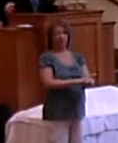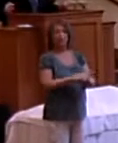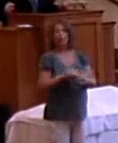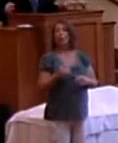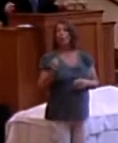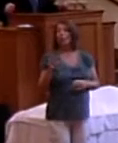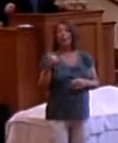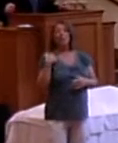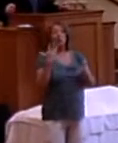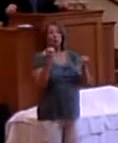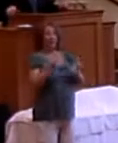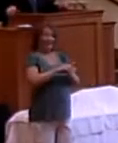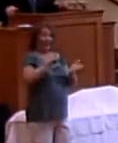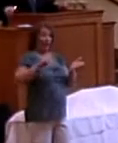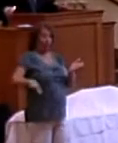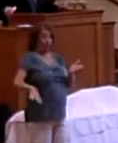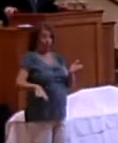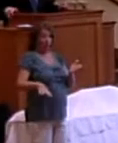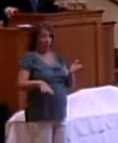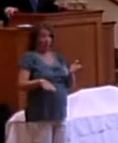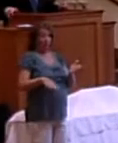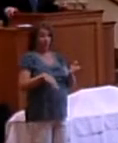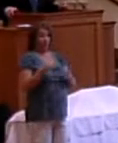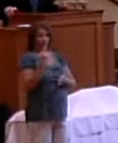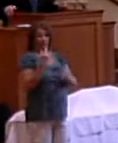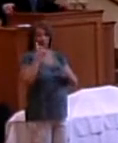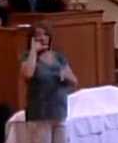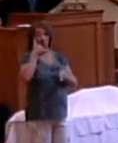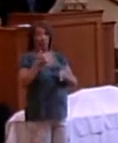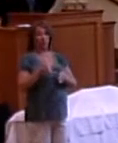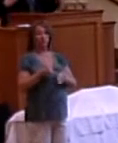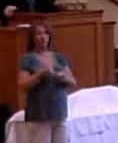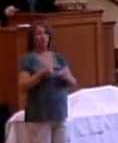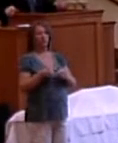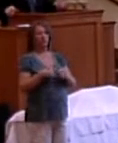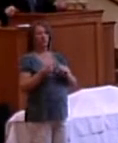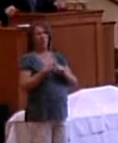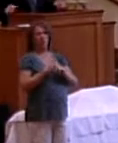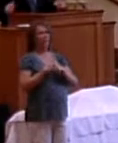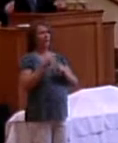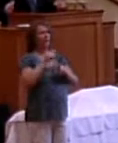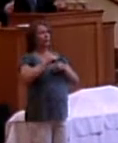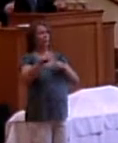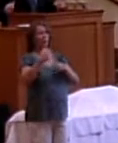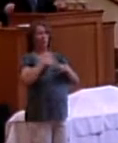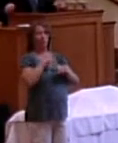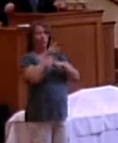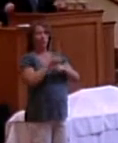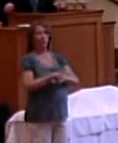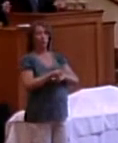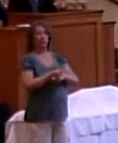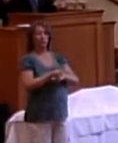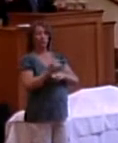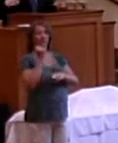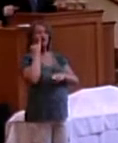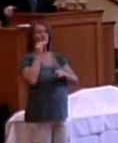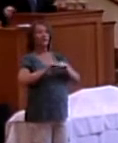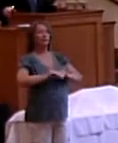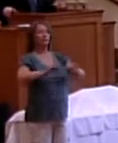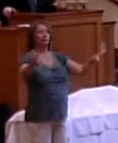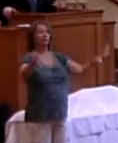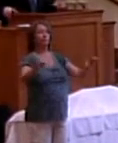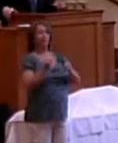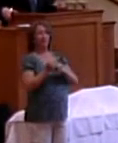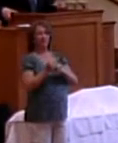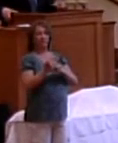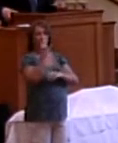you'd like to be taken off the one call now, which is the automatic call deal that we use where we can send out a message to all of you at